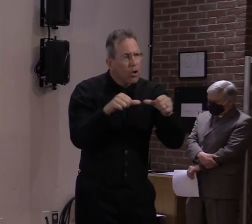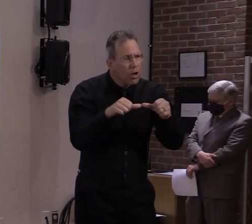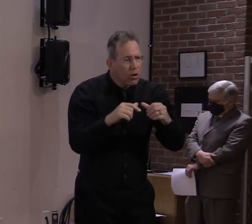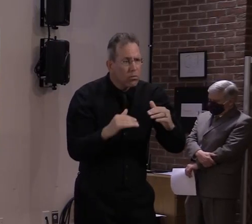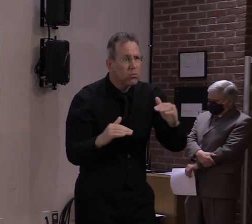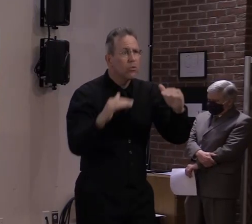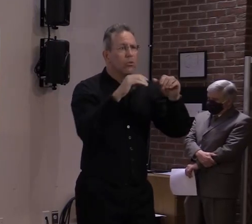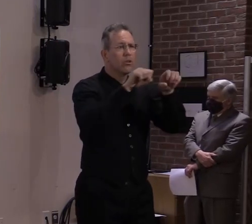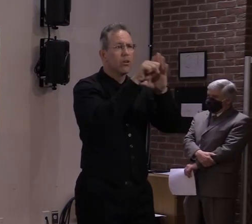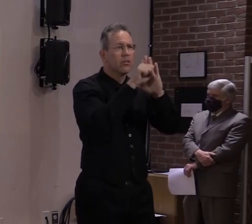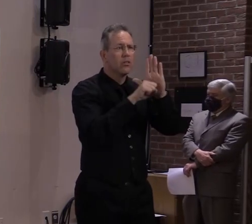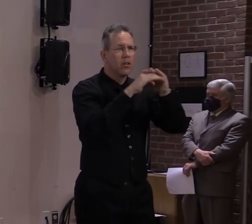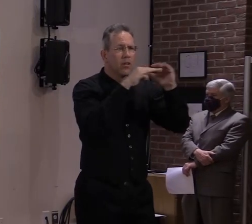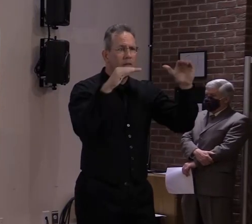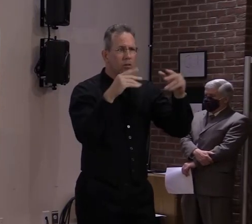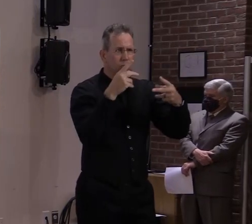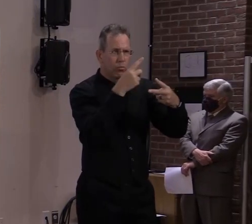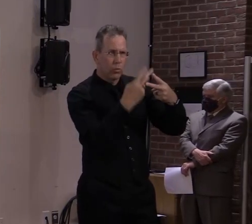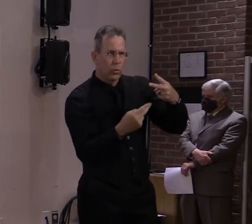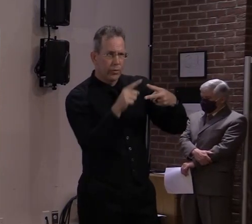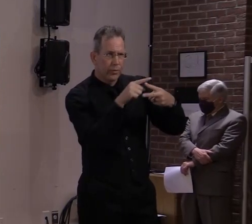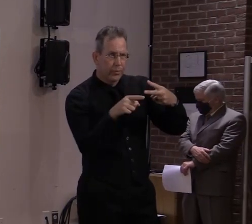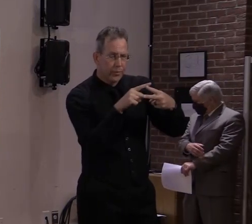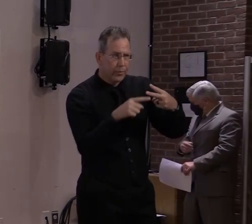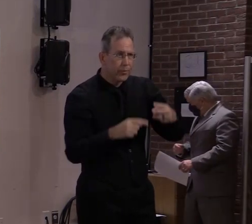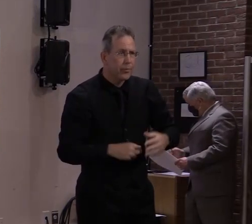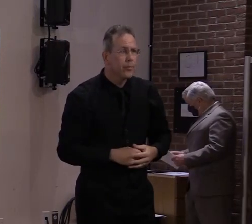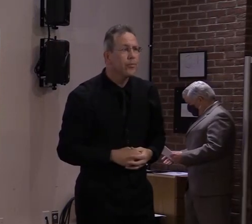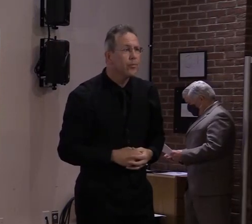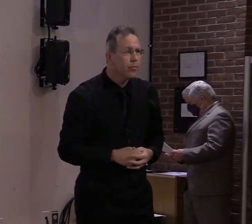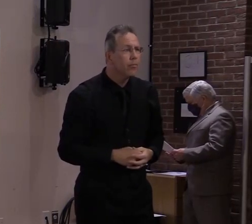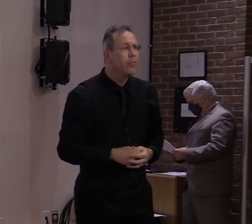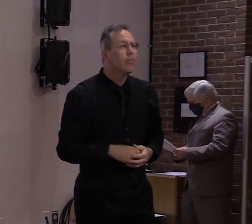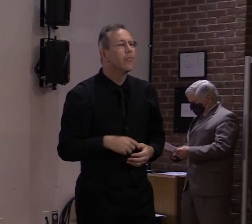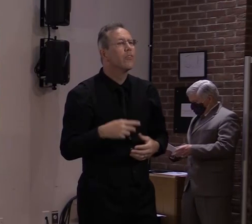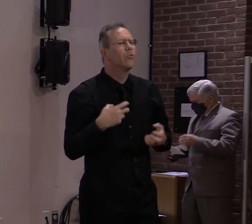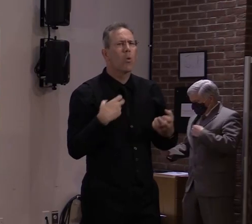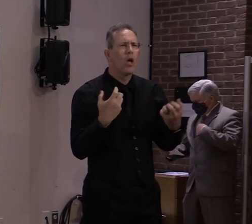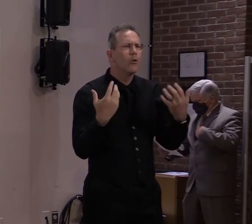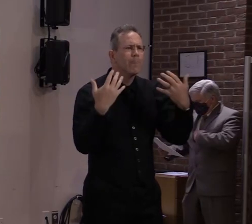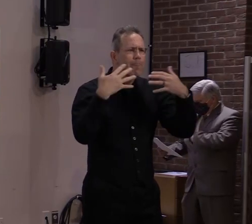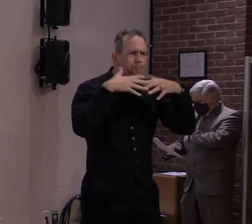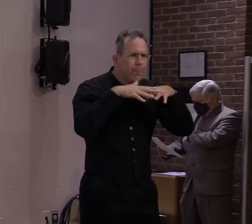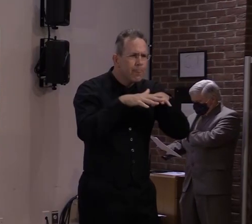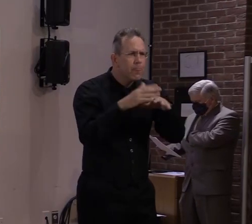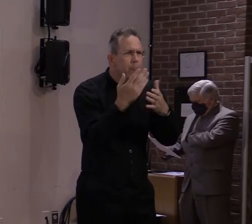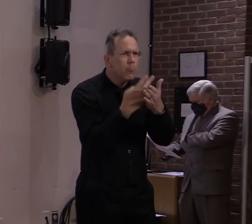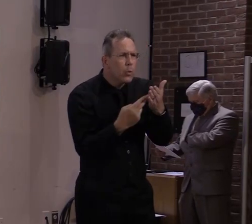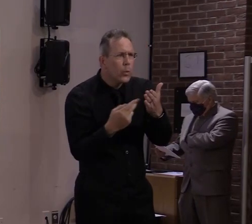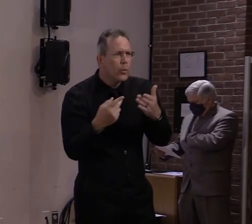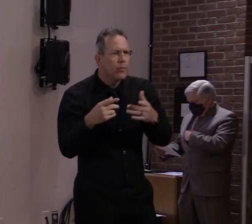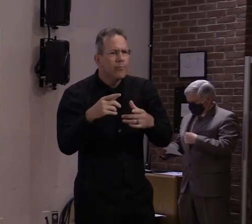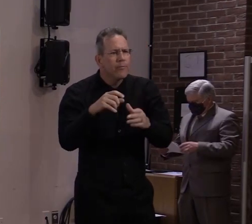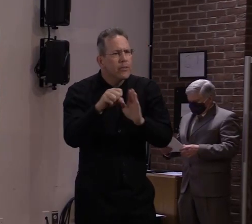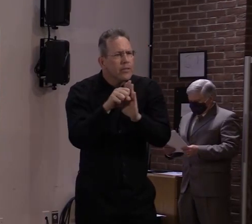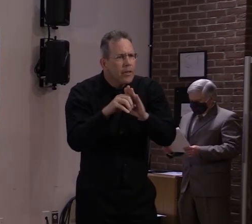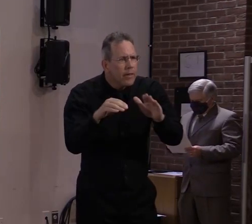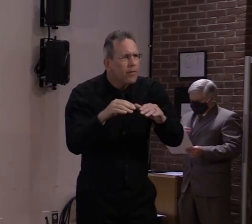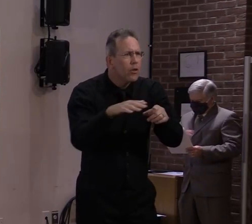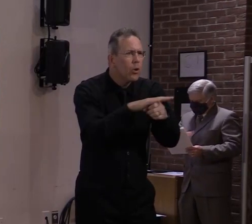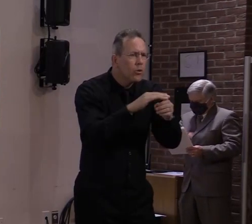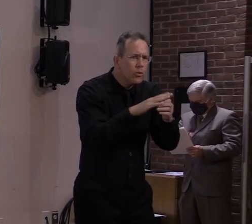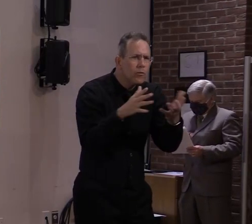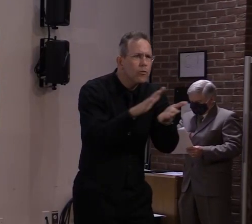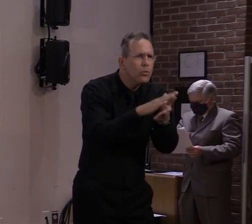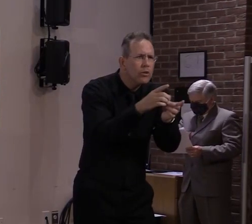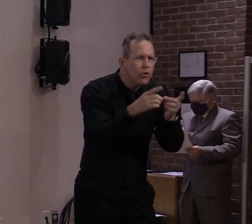already is a goal to develop a better integration of education and social service delivery systems, and to see that integration well articulated in each region